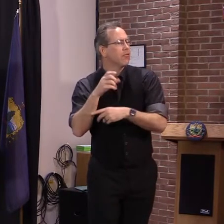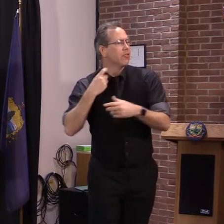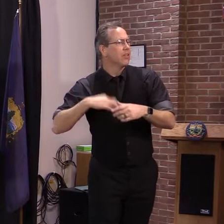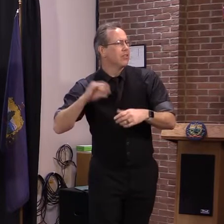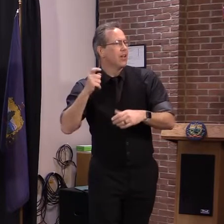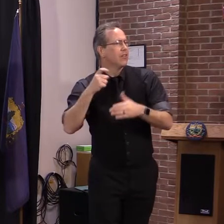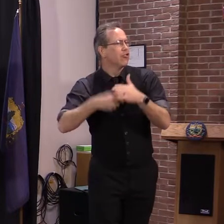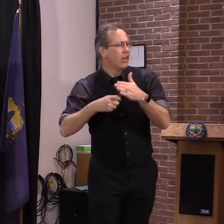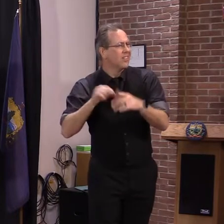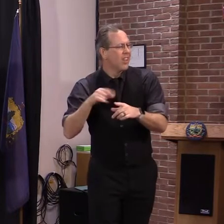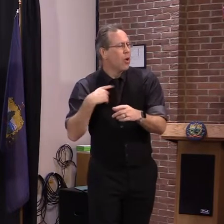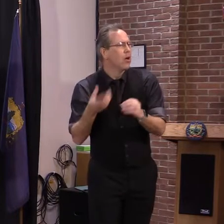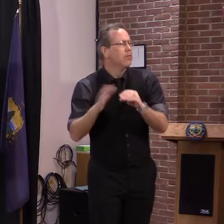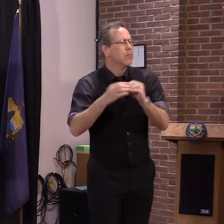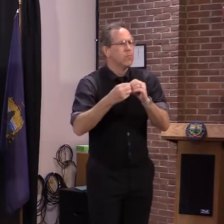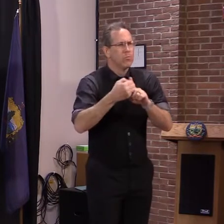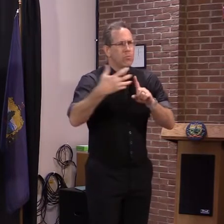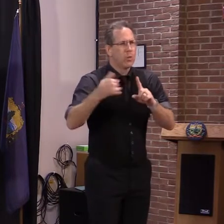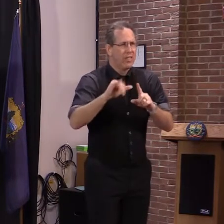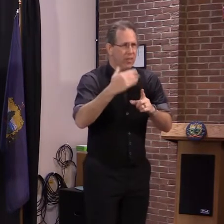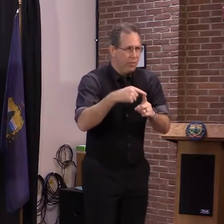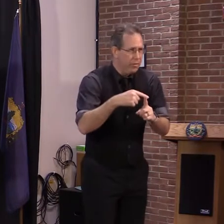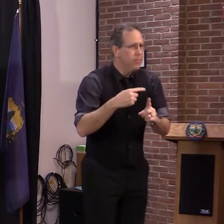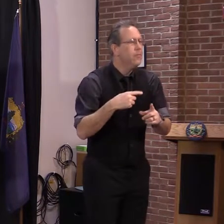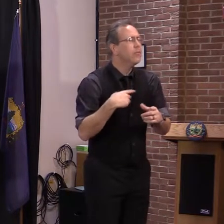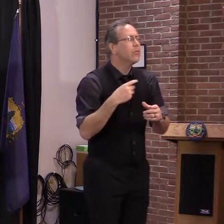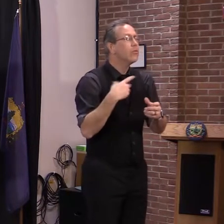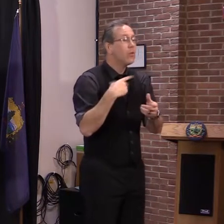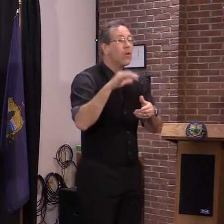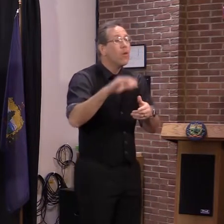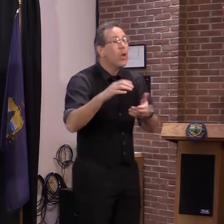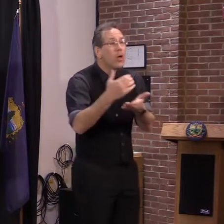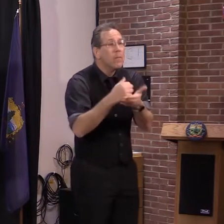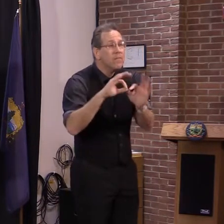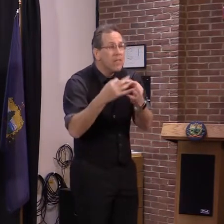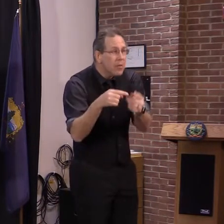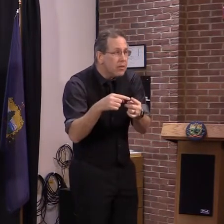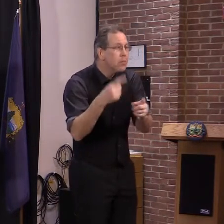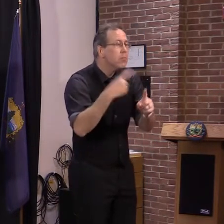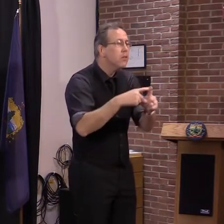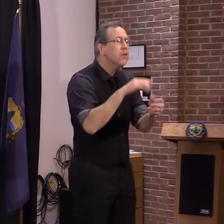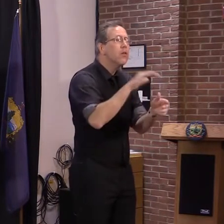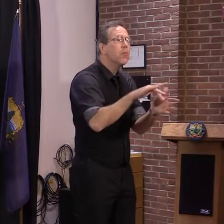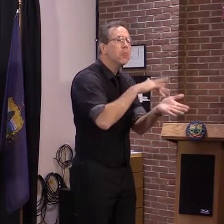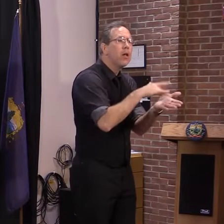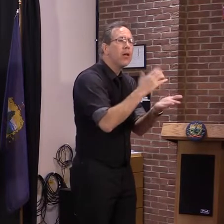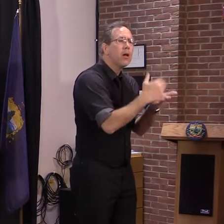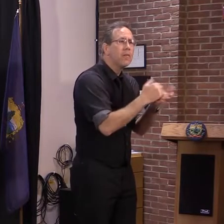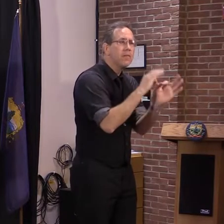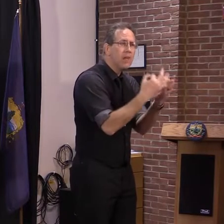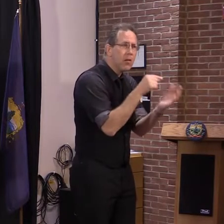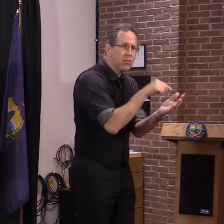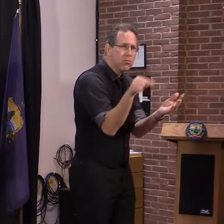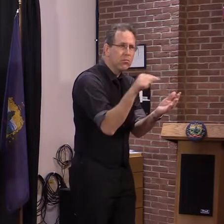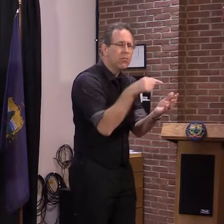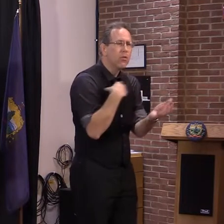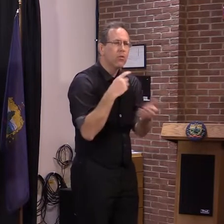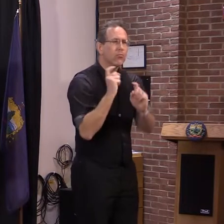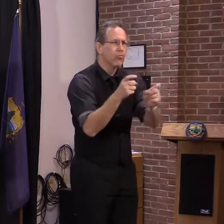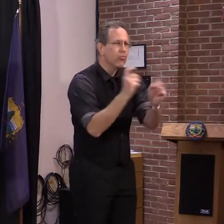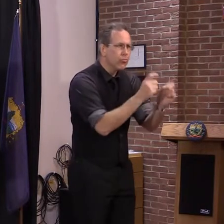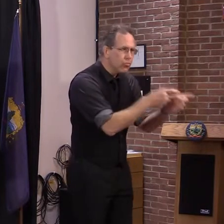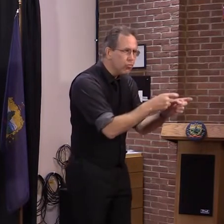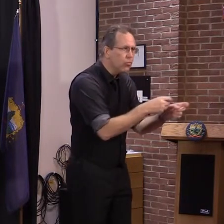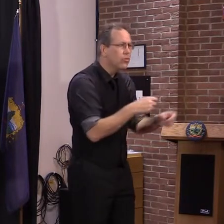credit helps both lower and middle income working families pay for childcare. While Vermont currently offers two versions of this